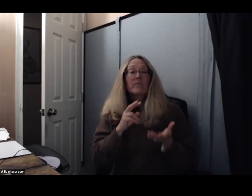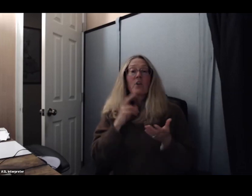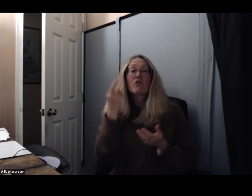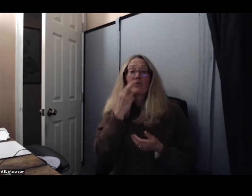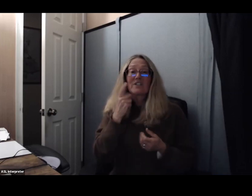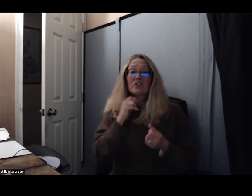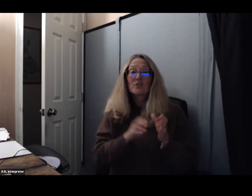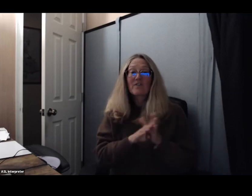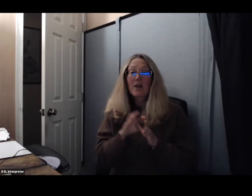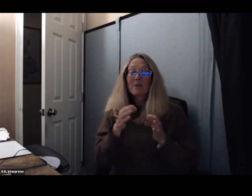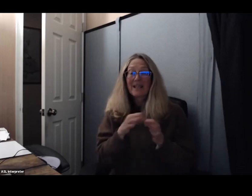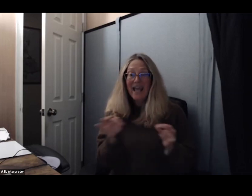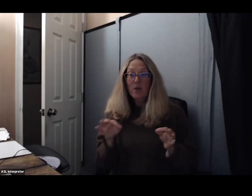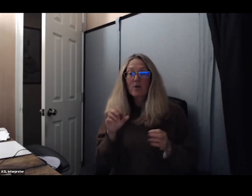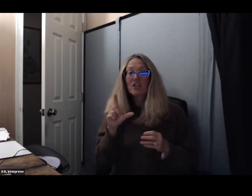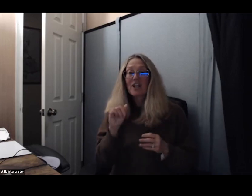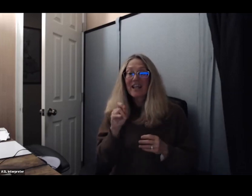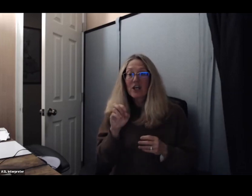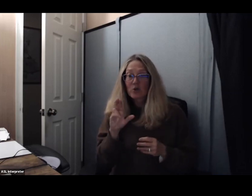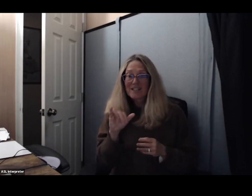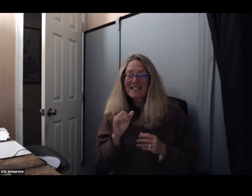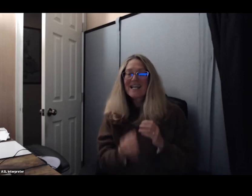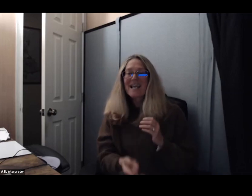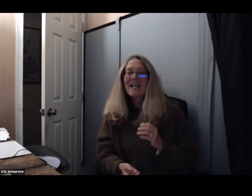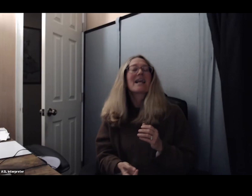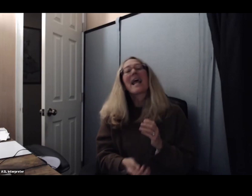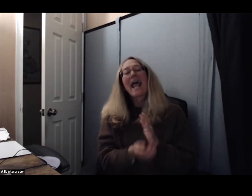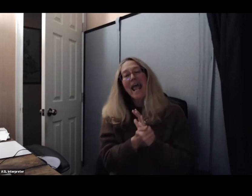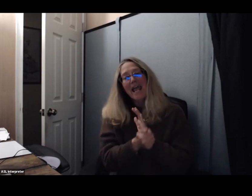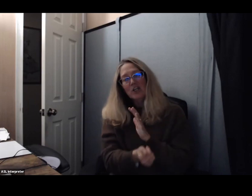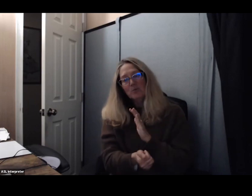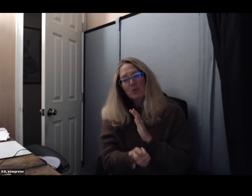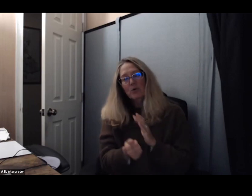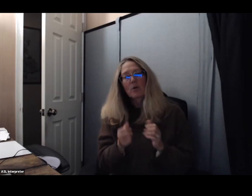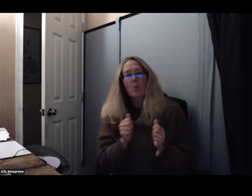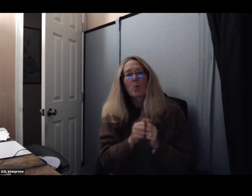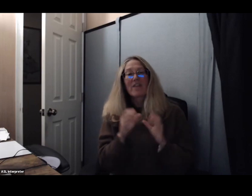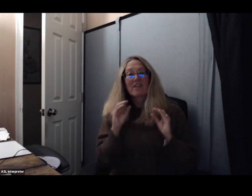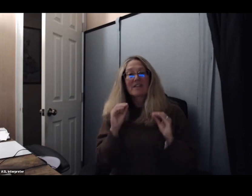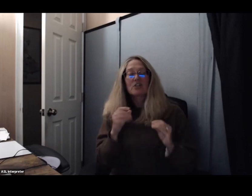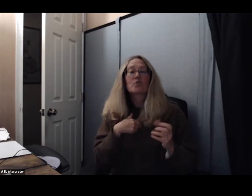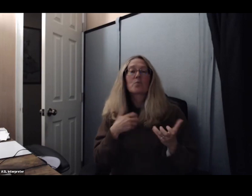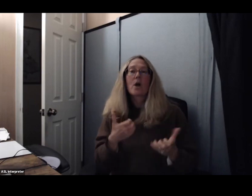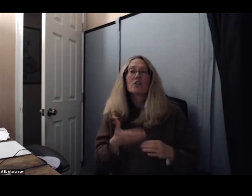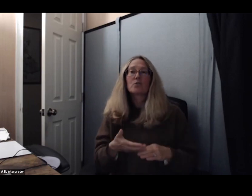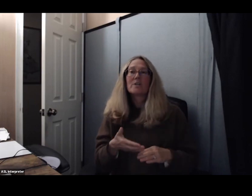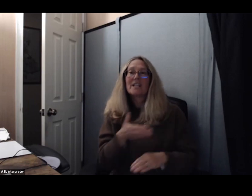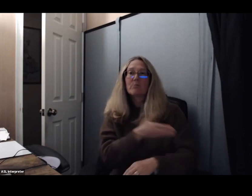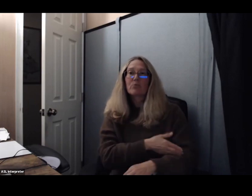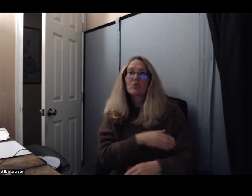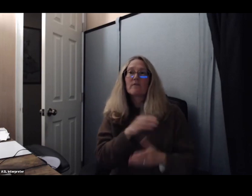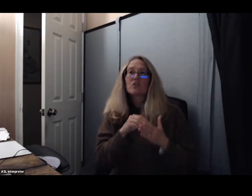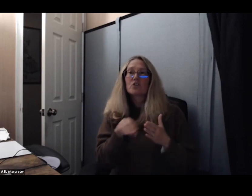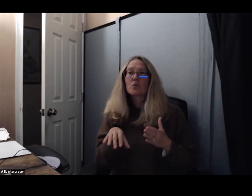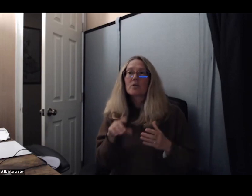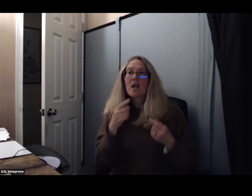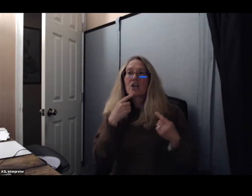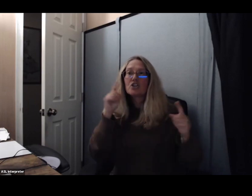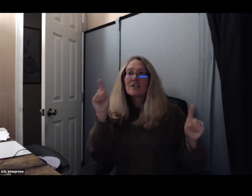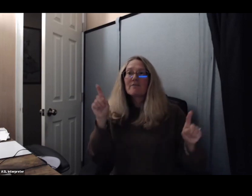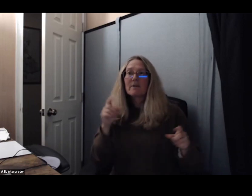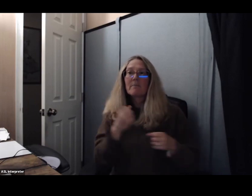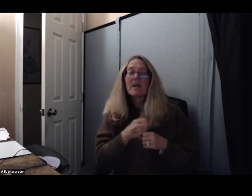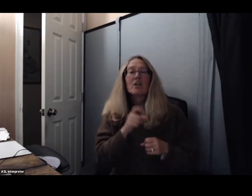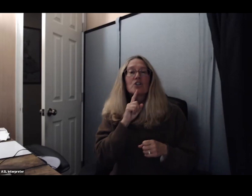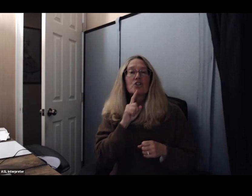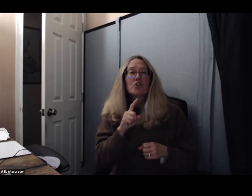a language and literacy expertise among our teachers. We want to improve the student achievement, so we want to make sure that our teachers